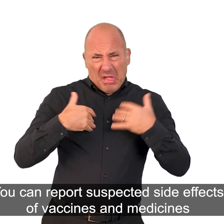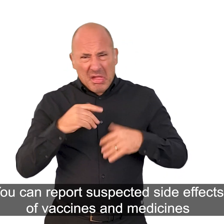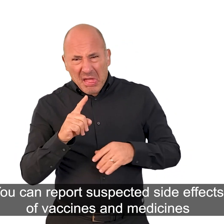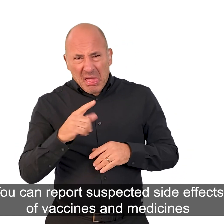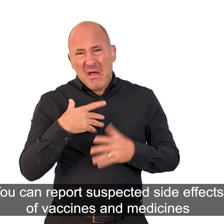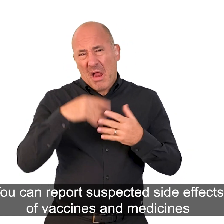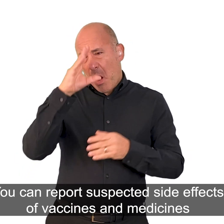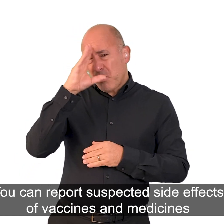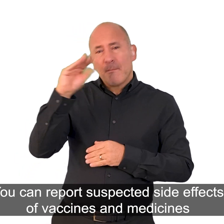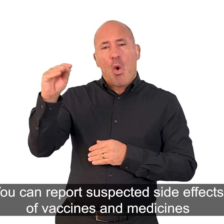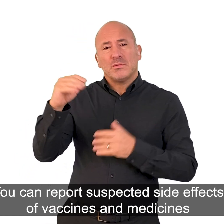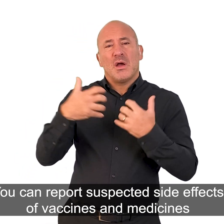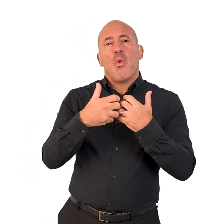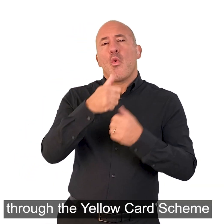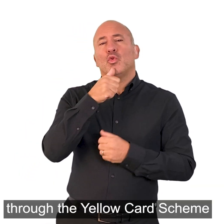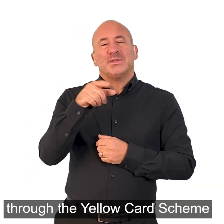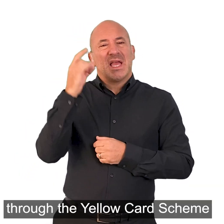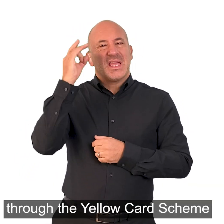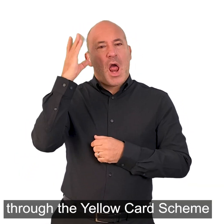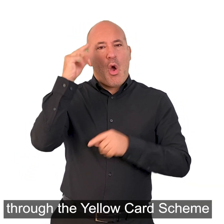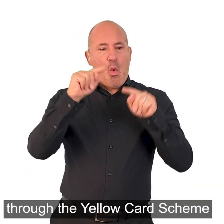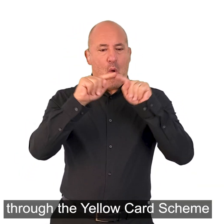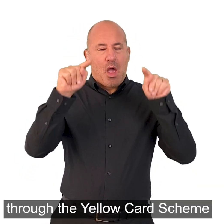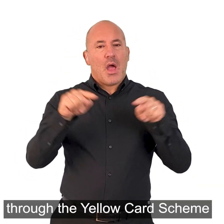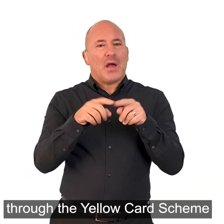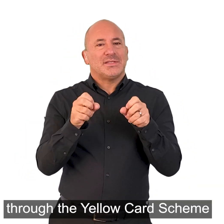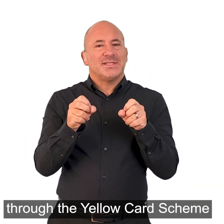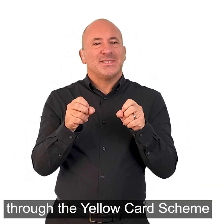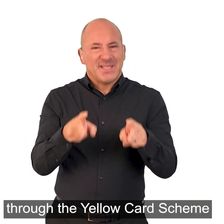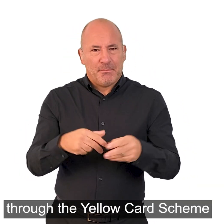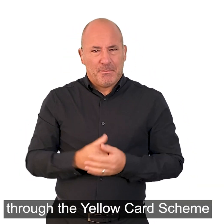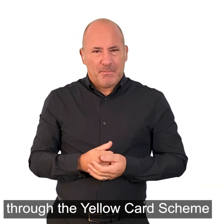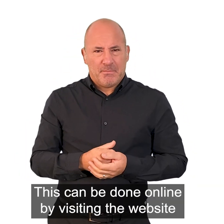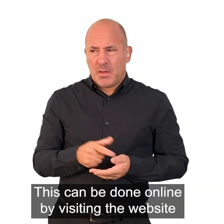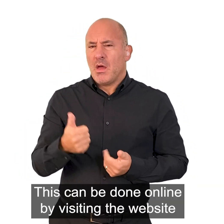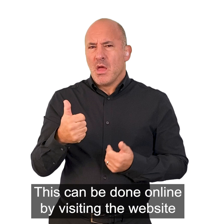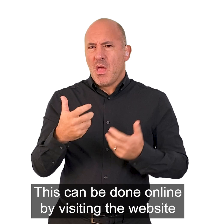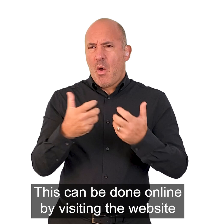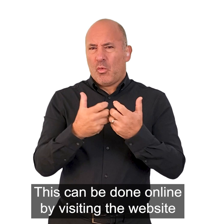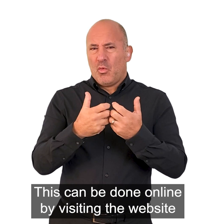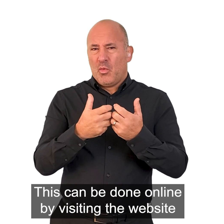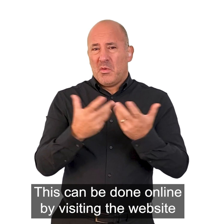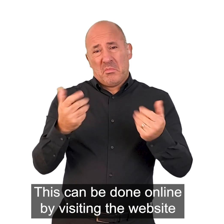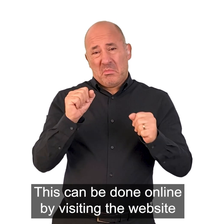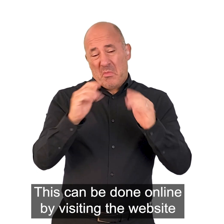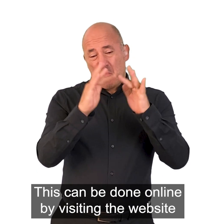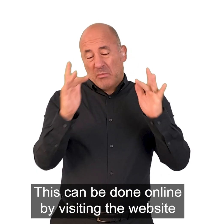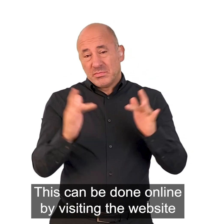medicines through the Yellow Card scheme. This can be done online by visiting